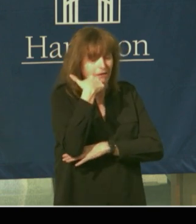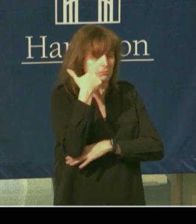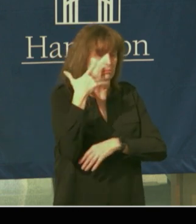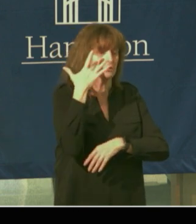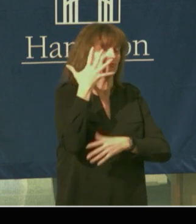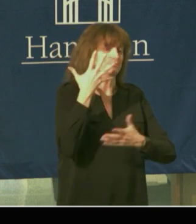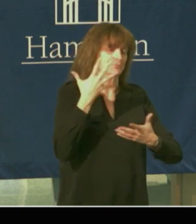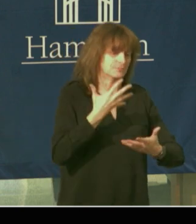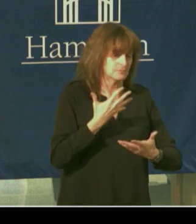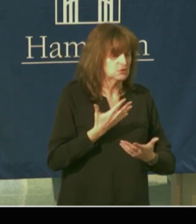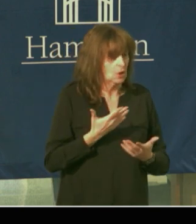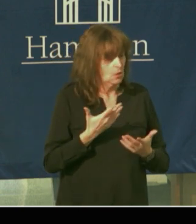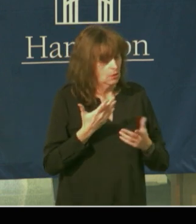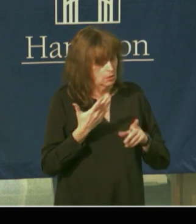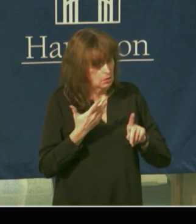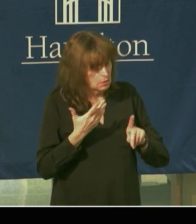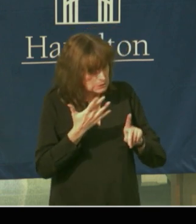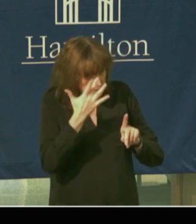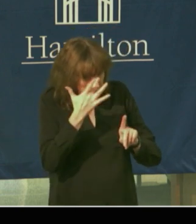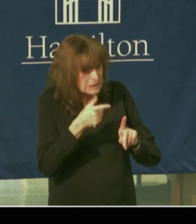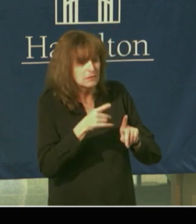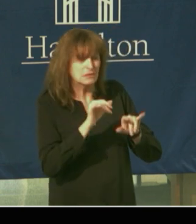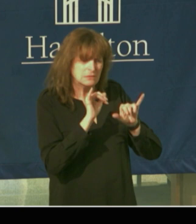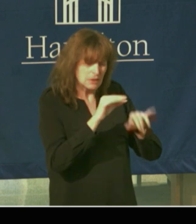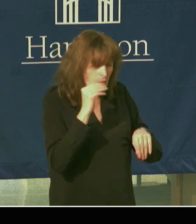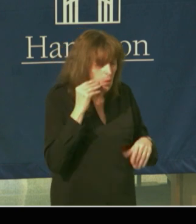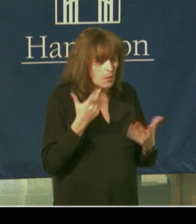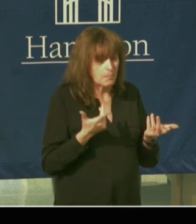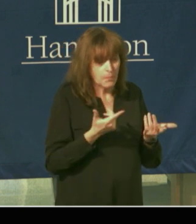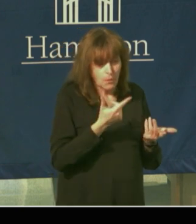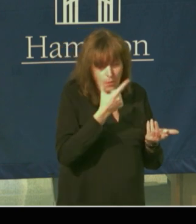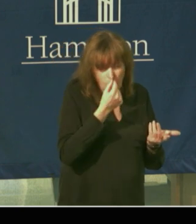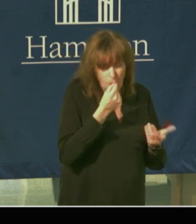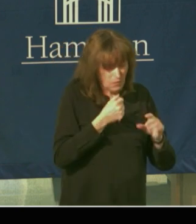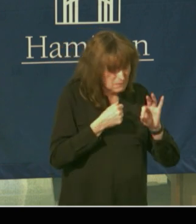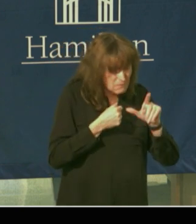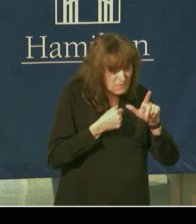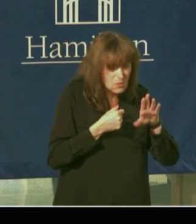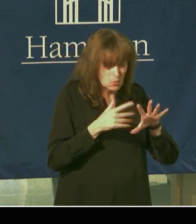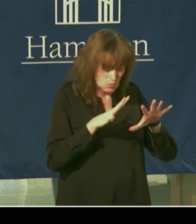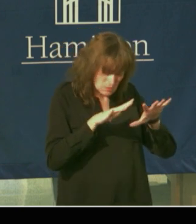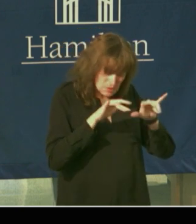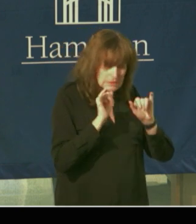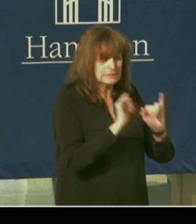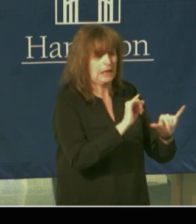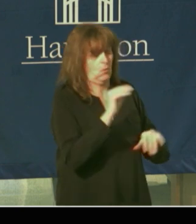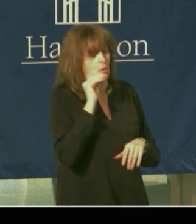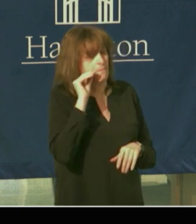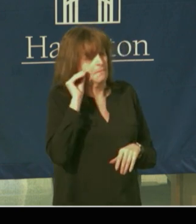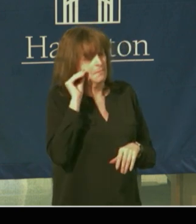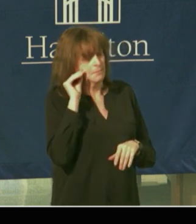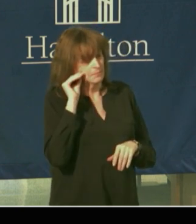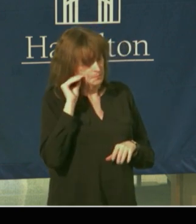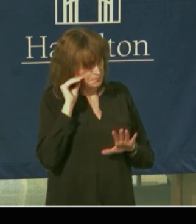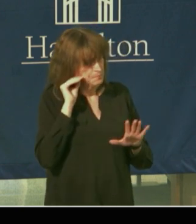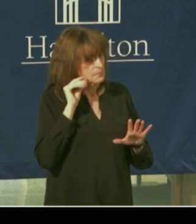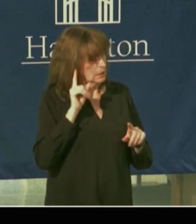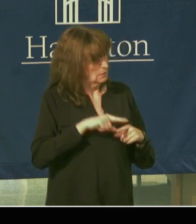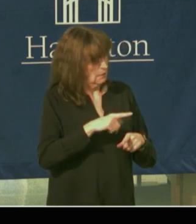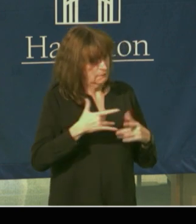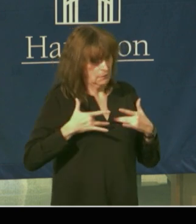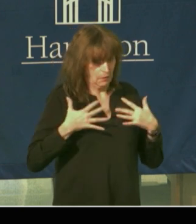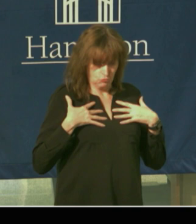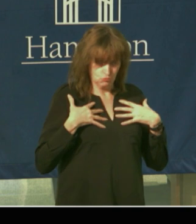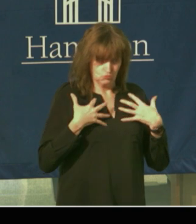Like, sick with something else. You're just not feeling well, stay home. Wait until you're feeling better and you're feeling healthy. Even give yourself